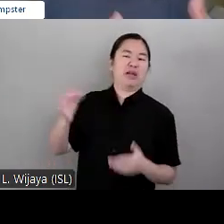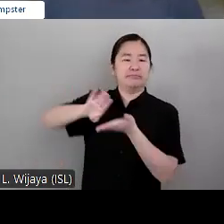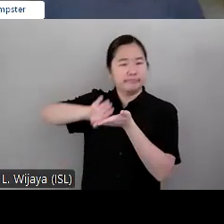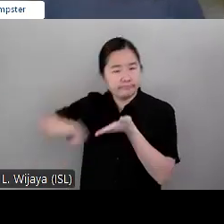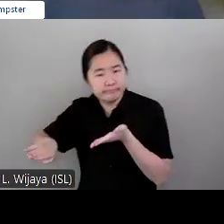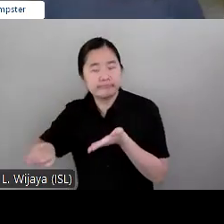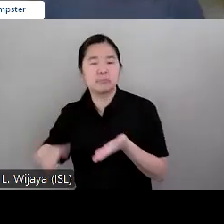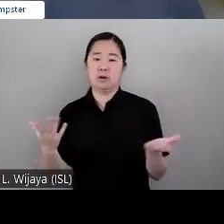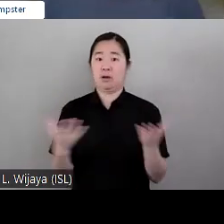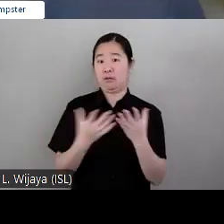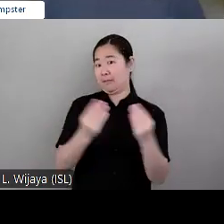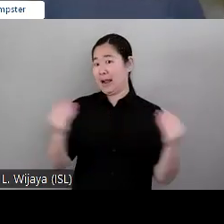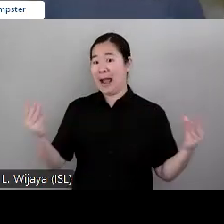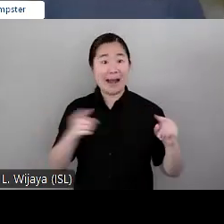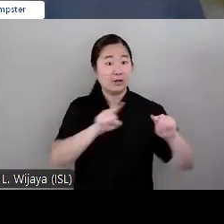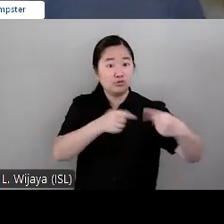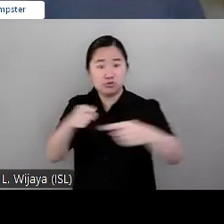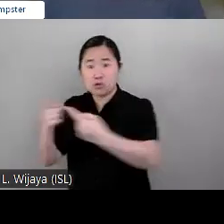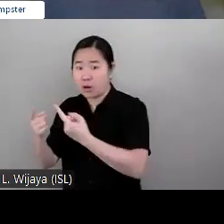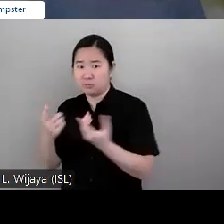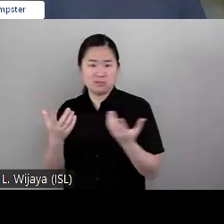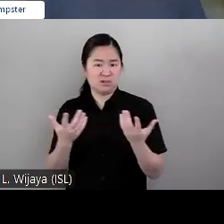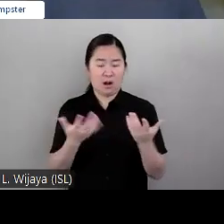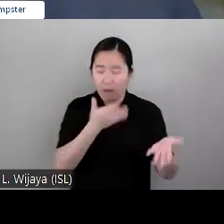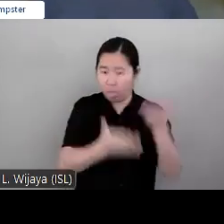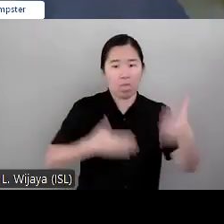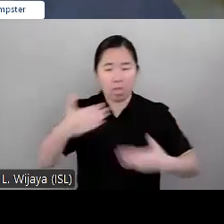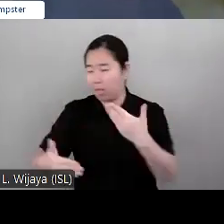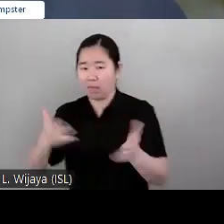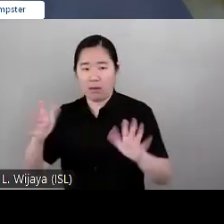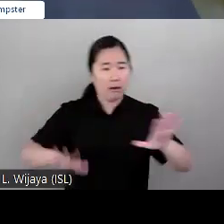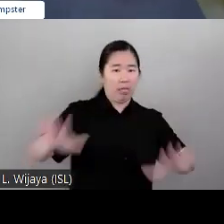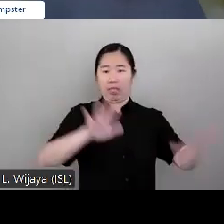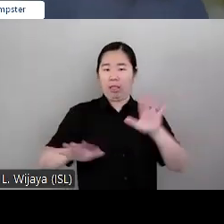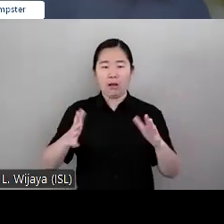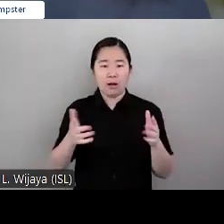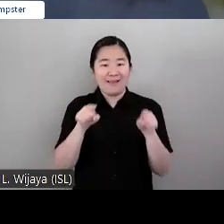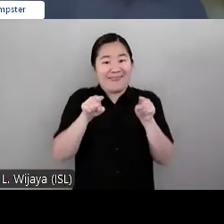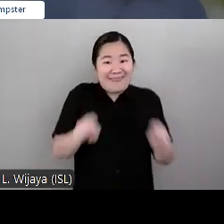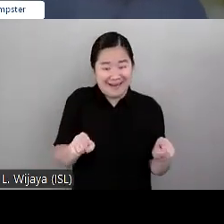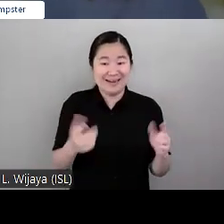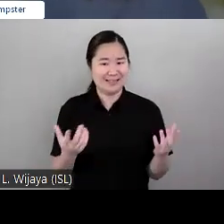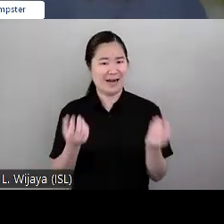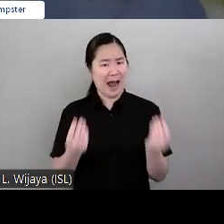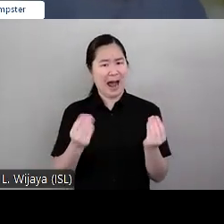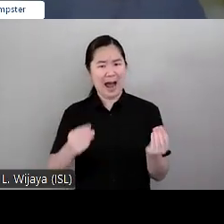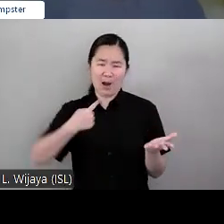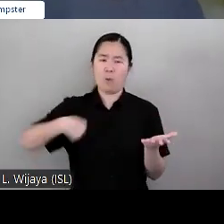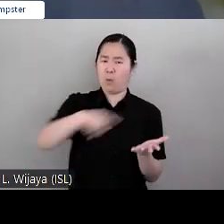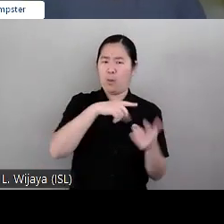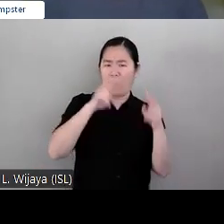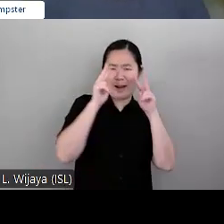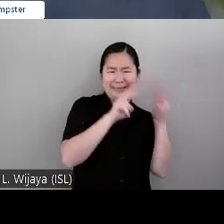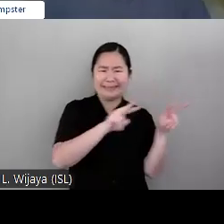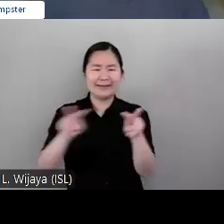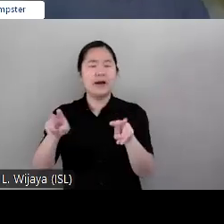these uncertain times, because it's really about the integrity of our work and protecting the rights of those that we work